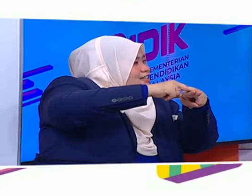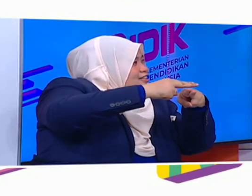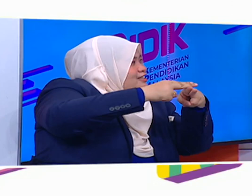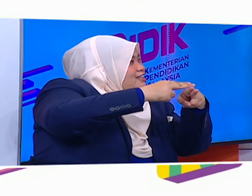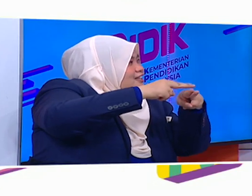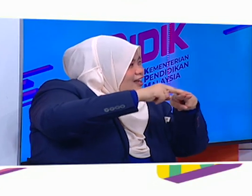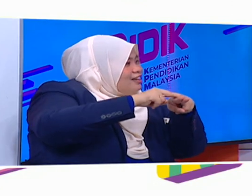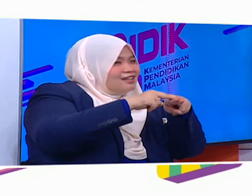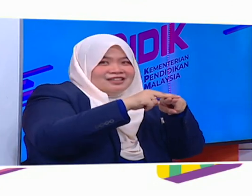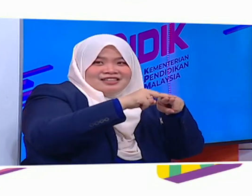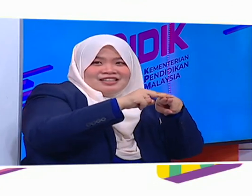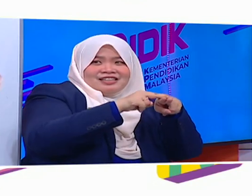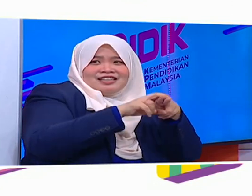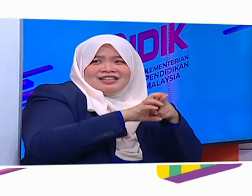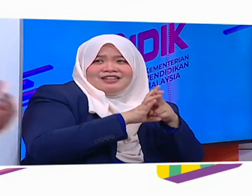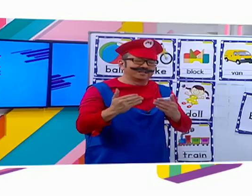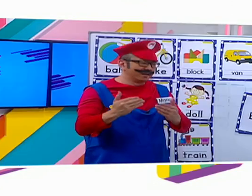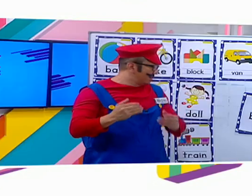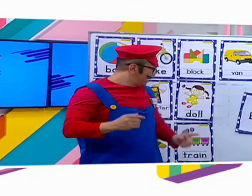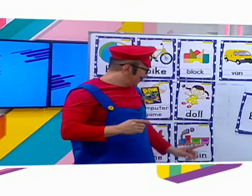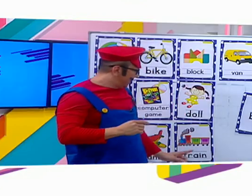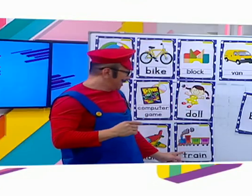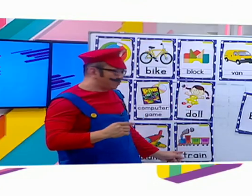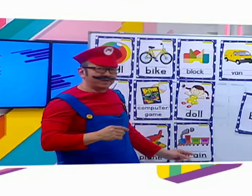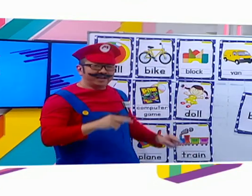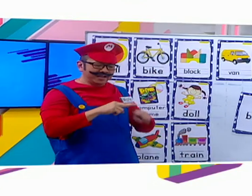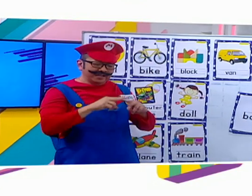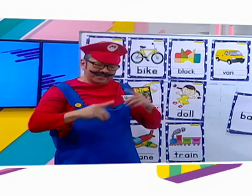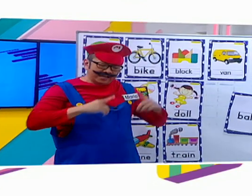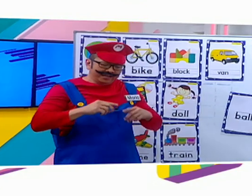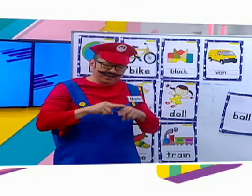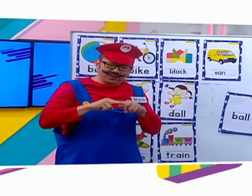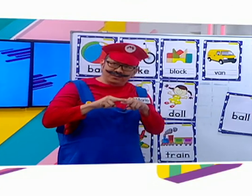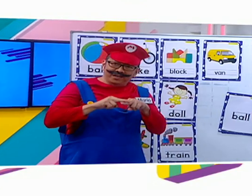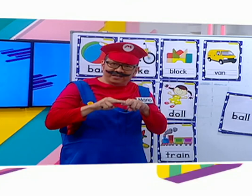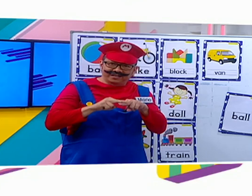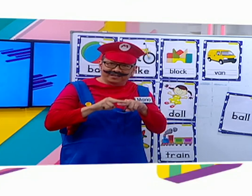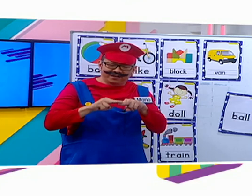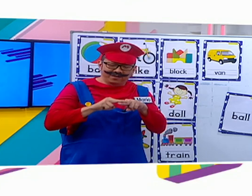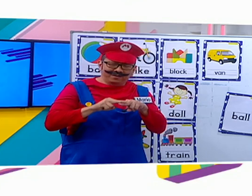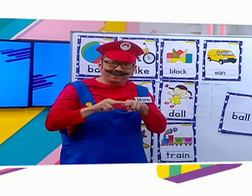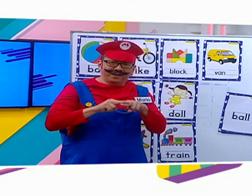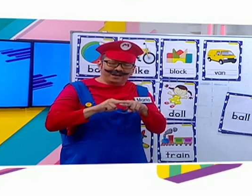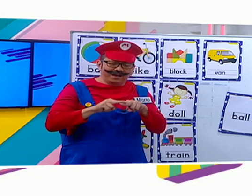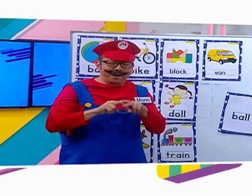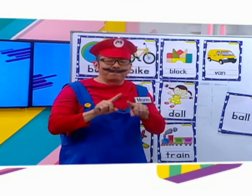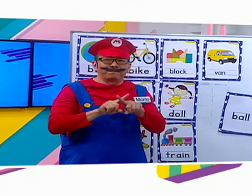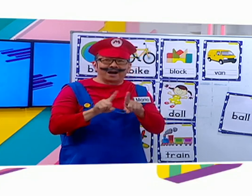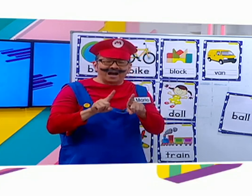Yeah, Sean. Sean, I want to explain further. No. This train, signing train. Train.